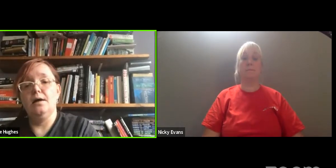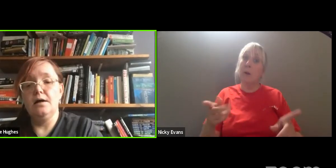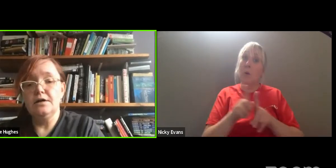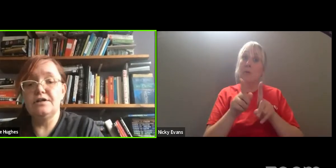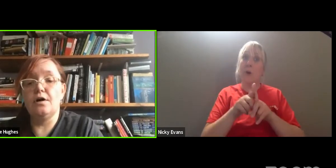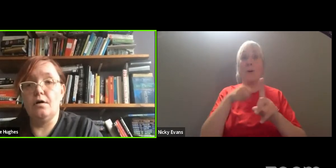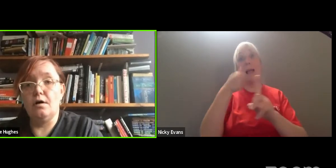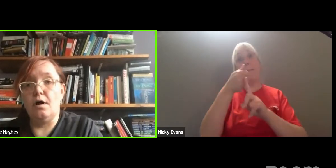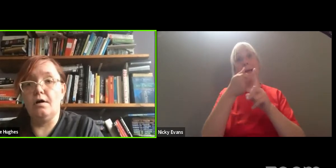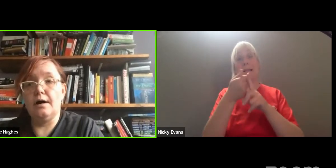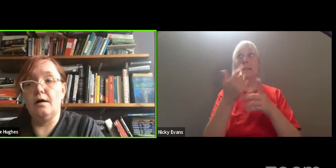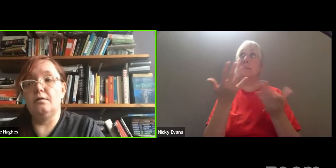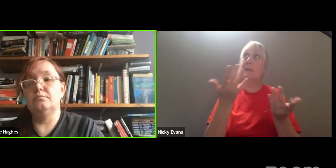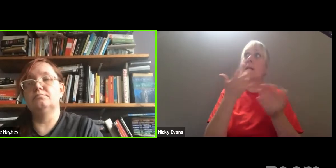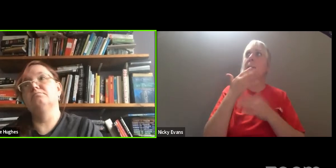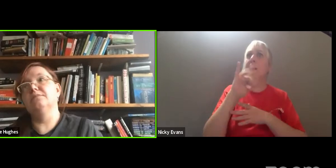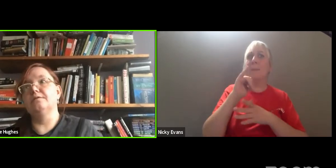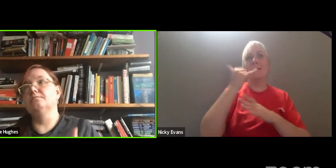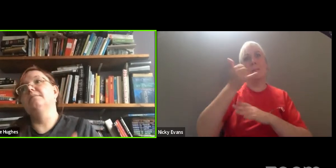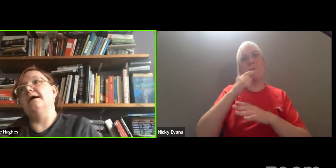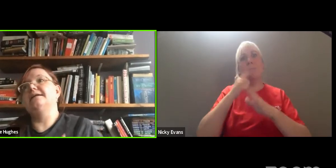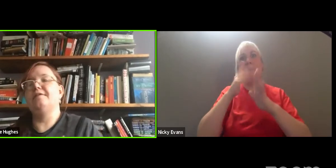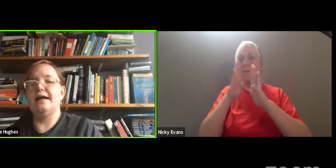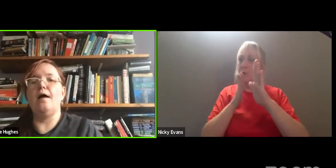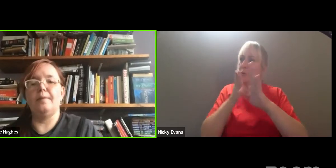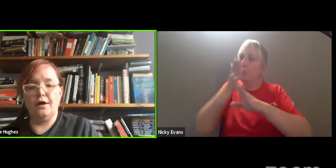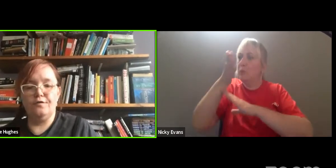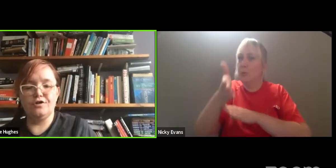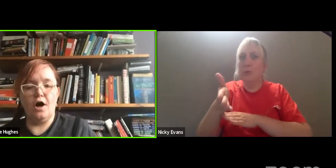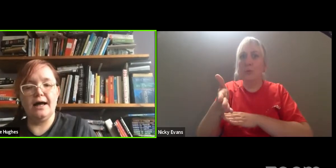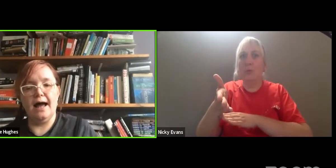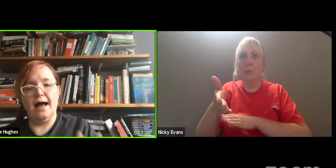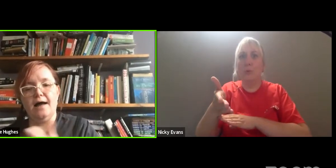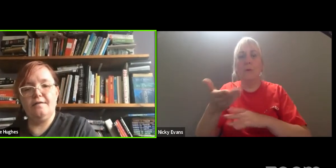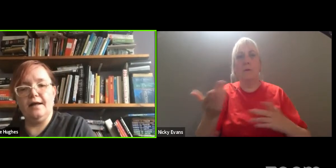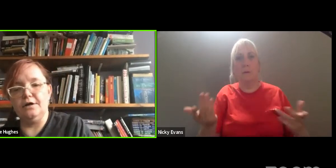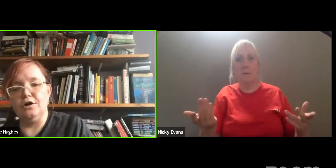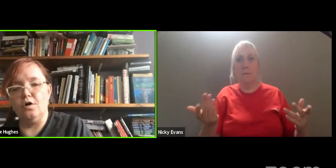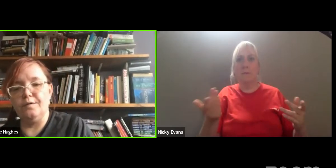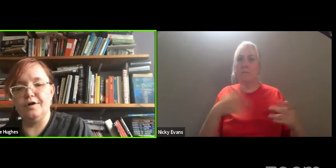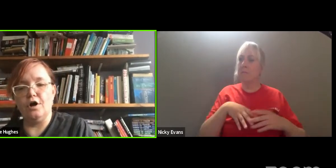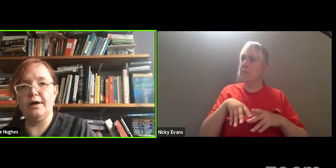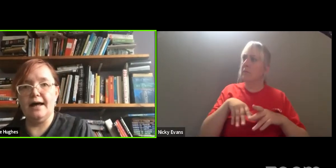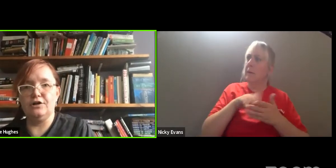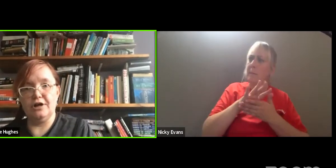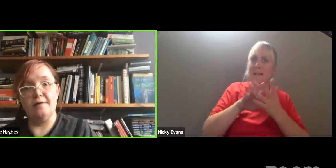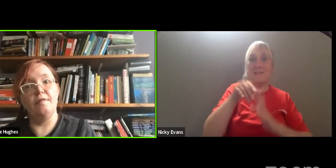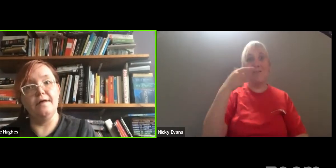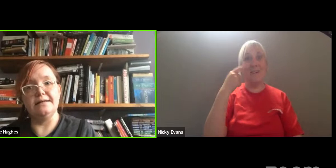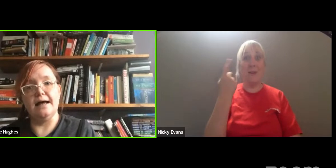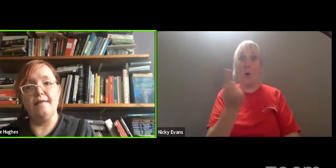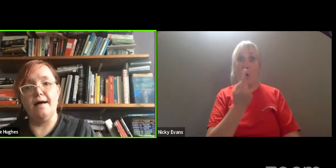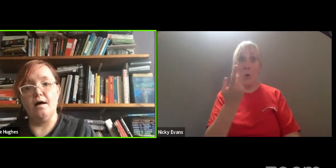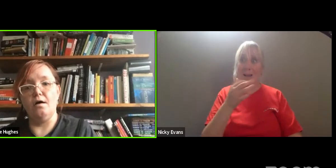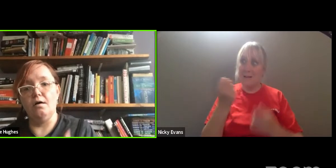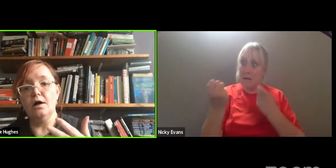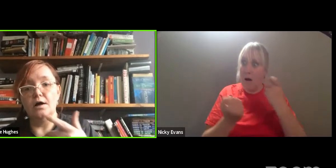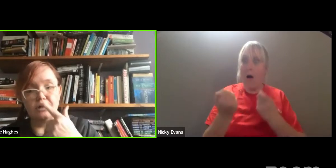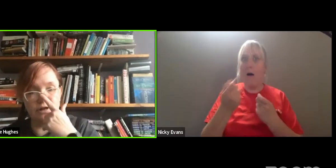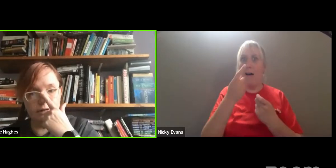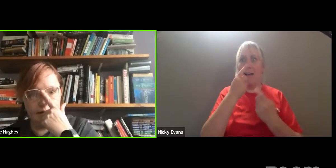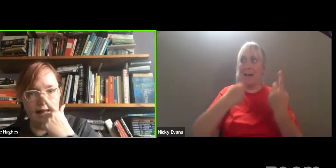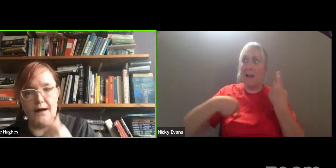somewhere. So, like divvying out, but who's got a car, then, you know, we can all car share and things like that,